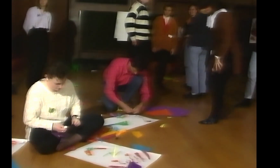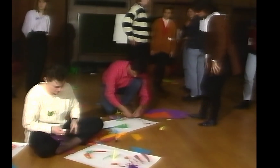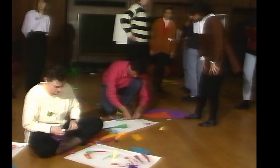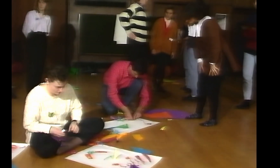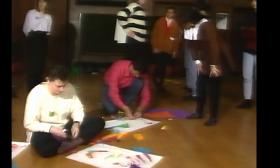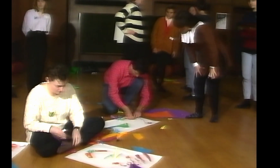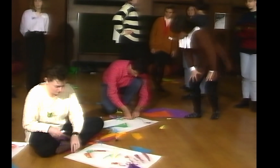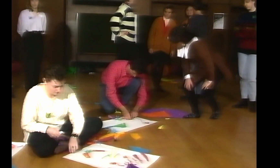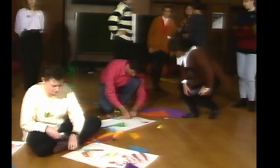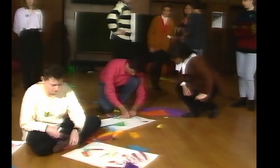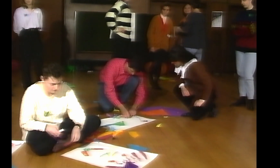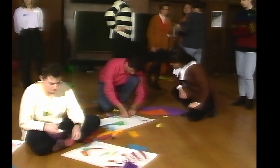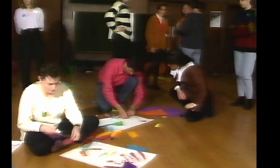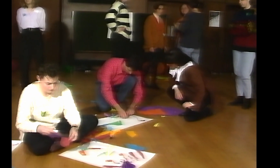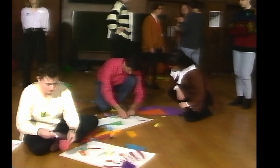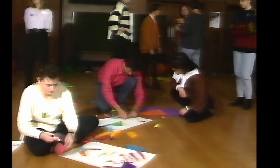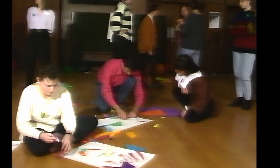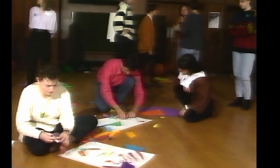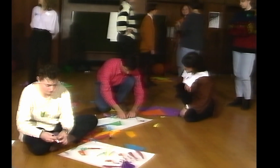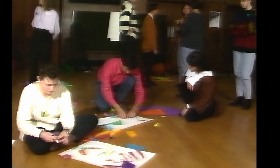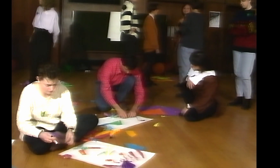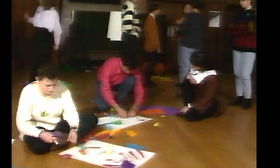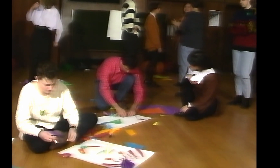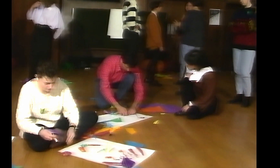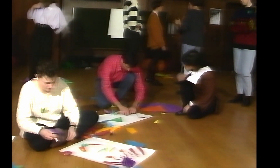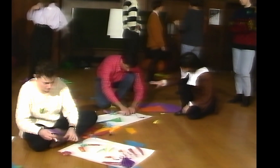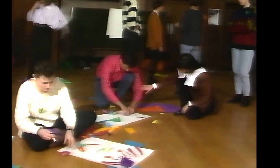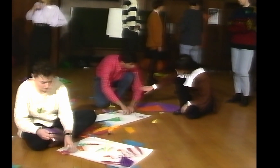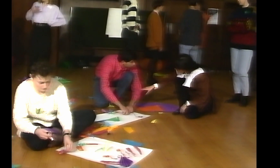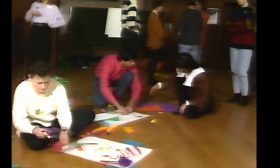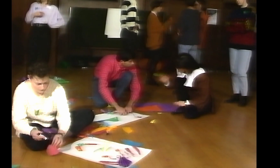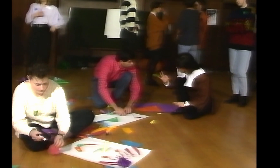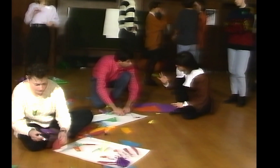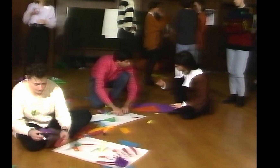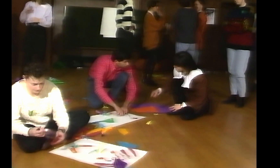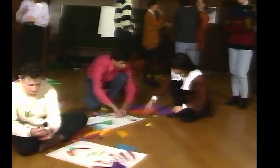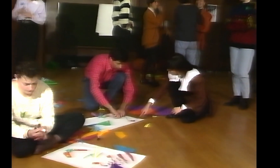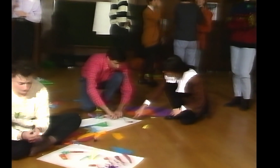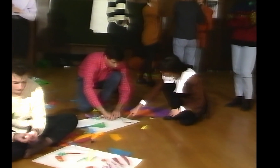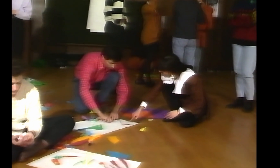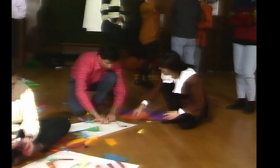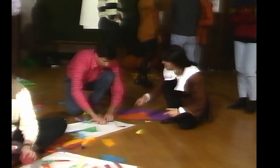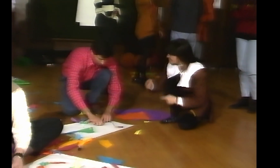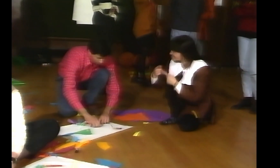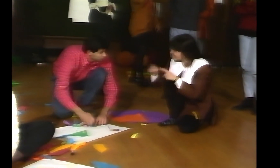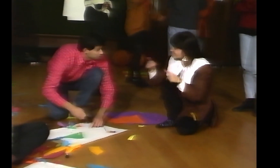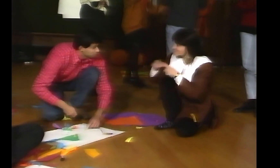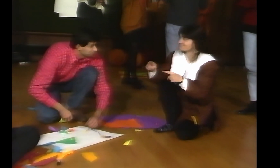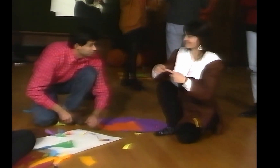After the opening ceremony and the General Assembly, the workshops began. There were 4 different